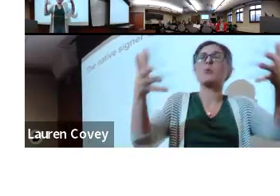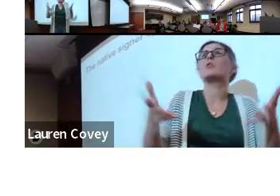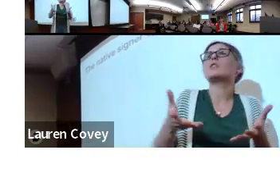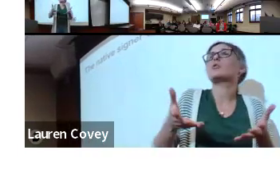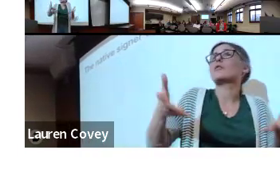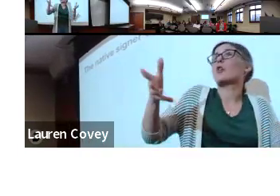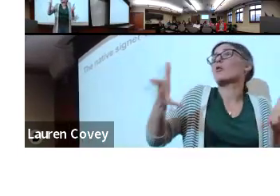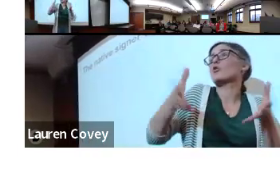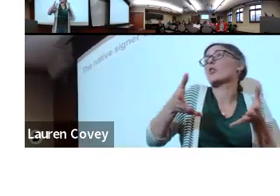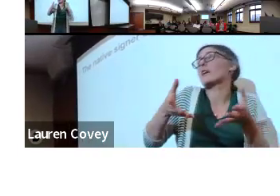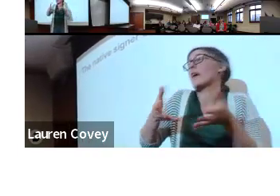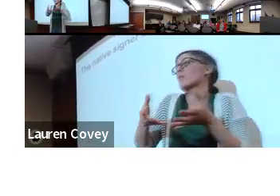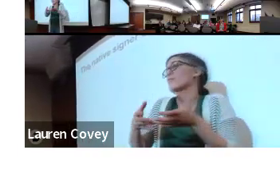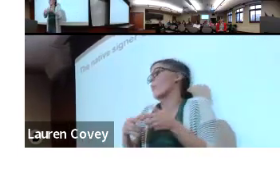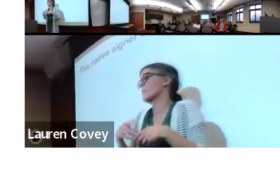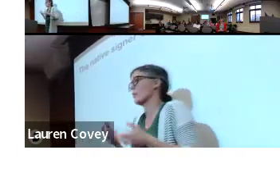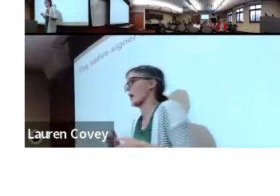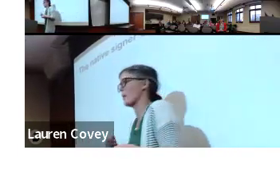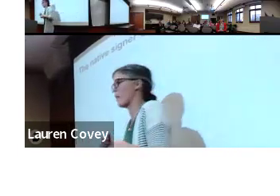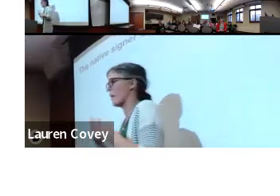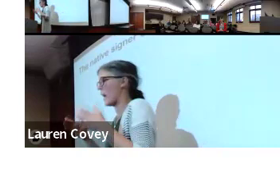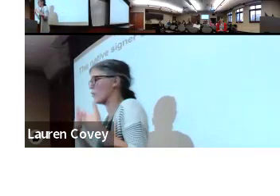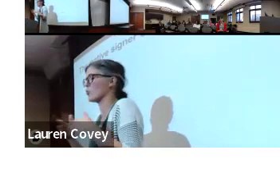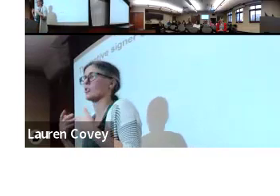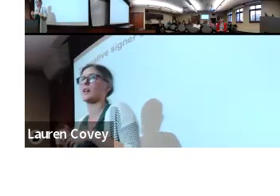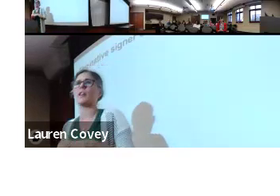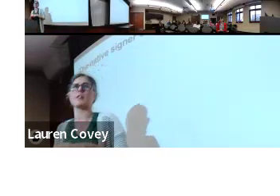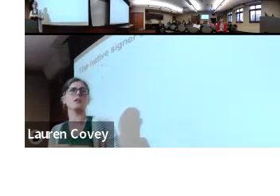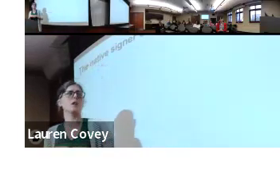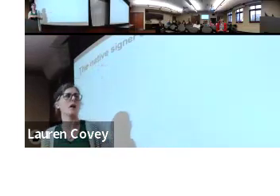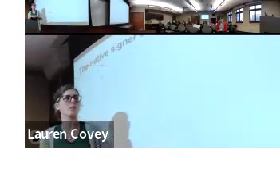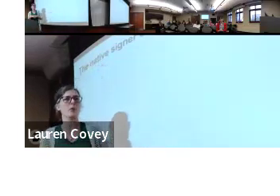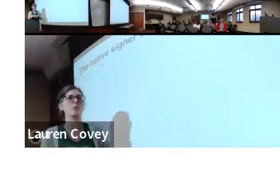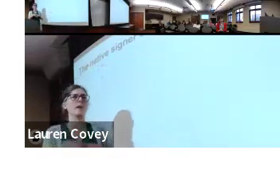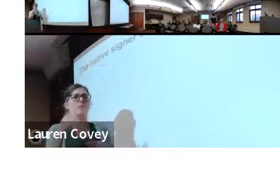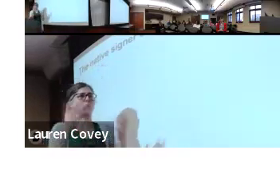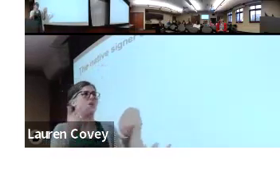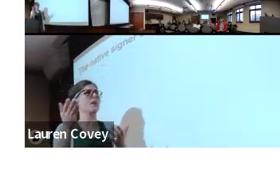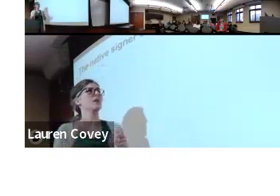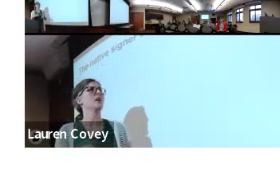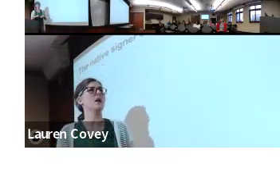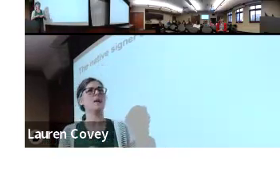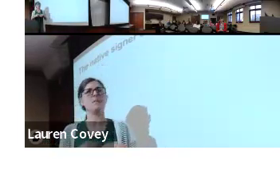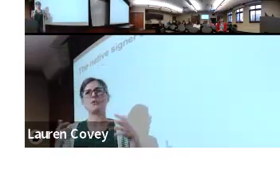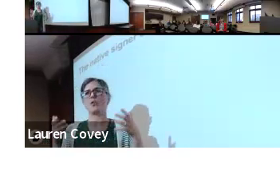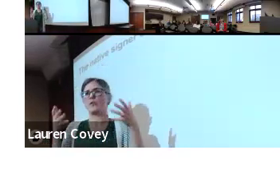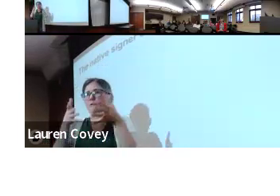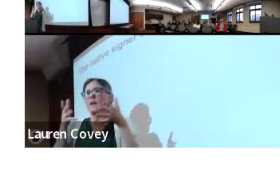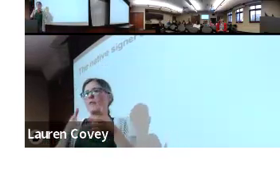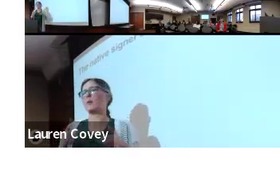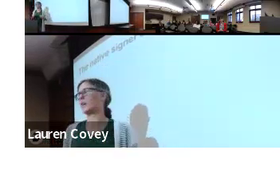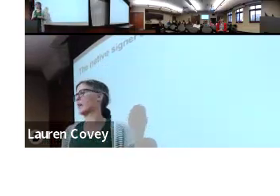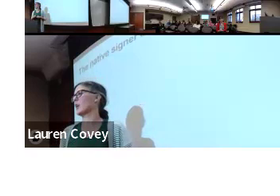through communities sort of converging on language forms and vocabulary and how you should say things when you mean a certain thing, sort